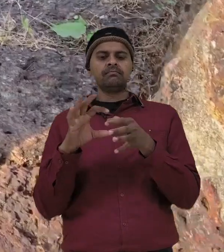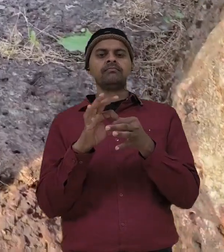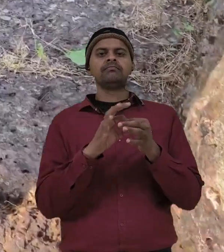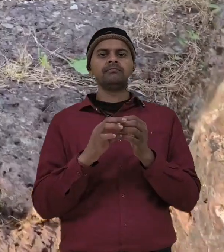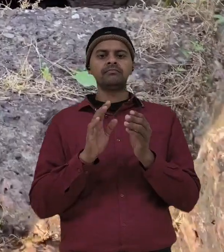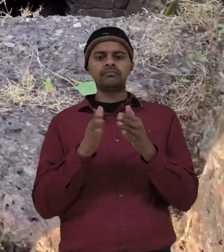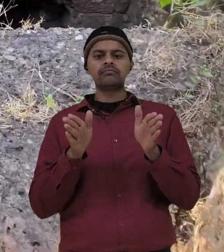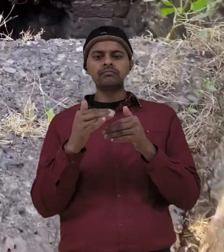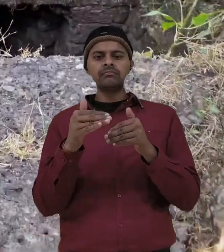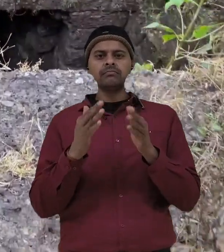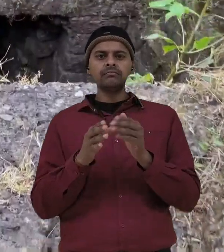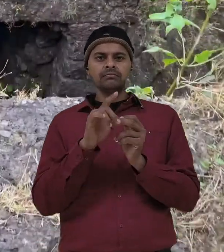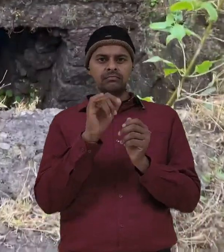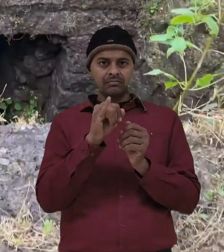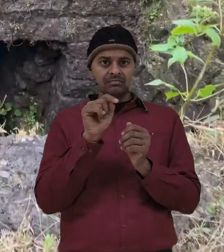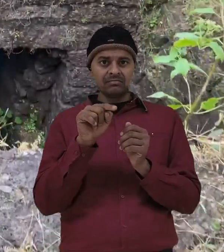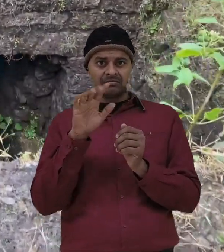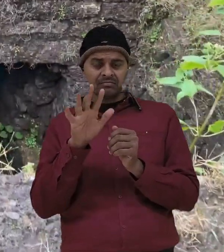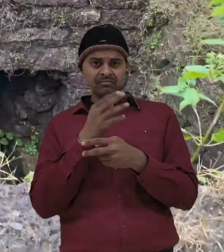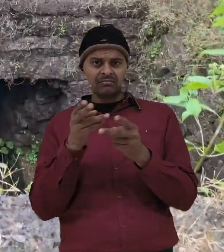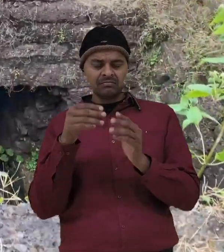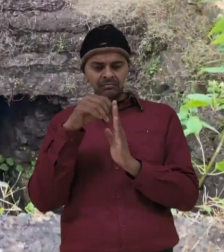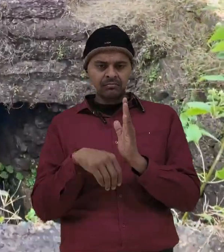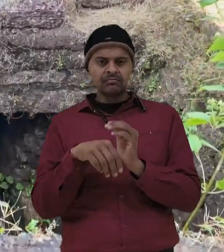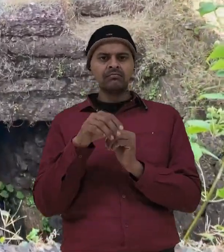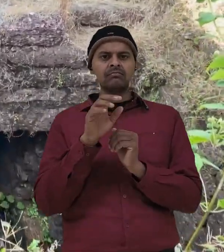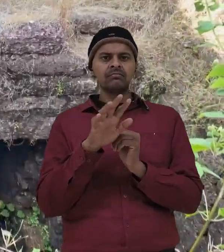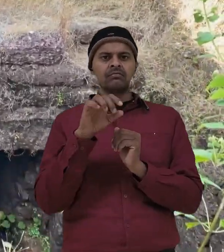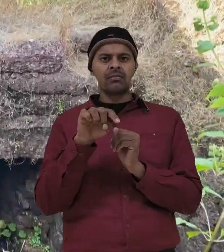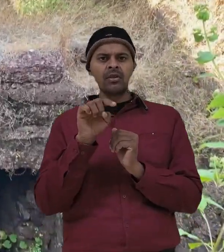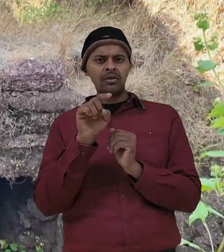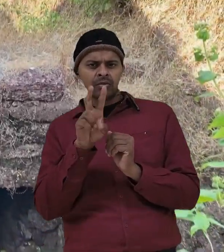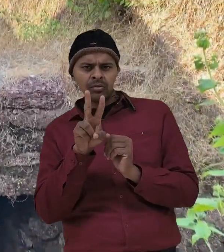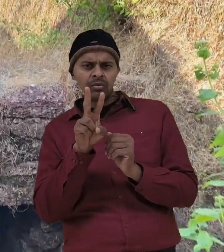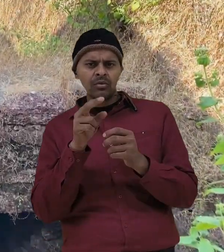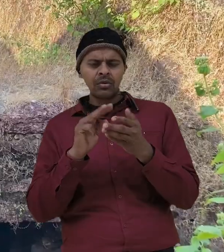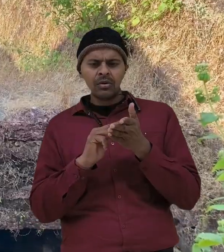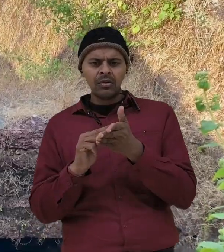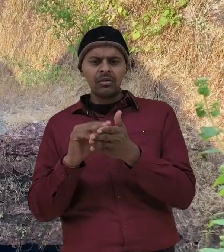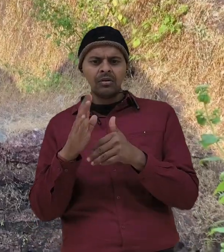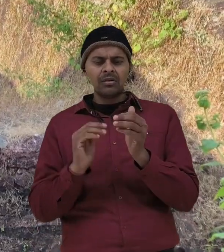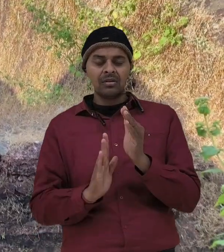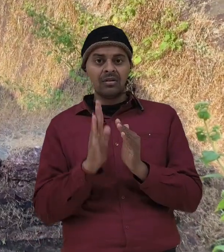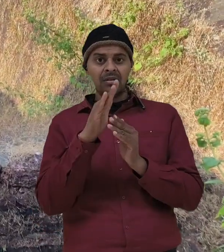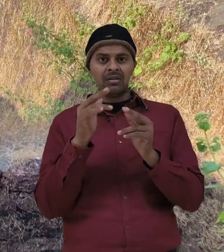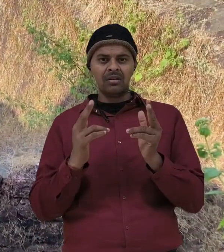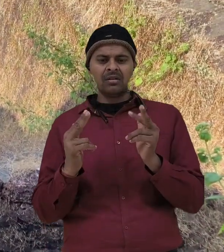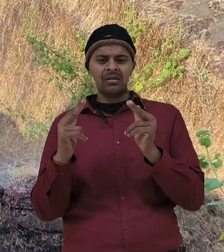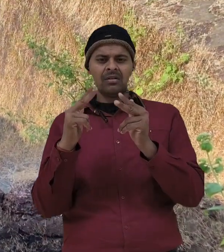dry moat from three sides which are attached to the mainland, measuring 6.5 meters in